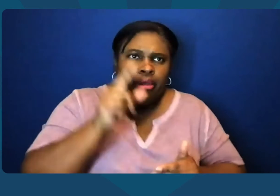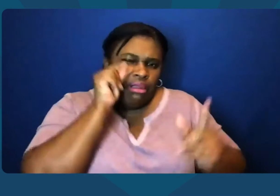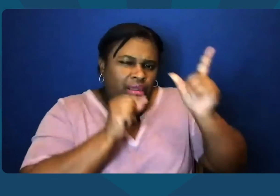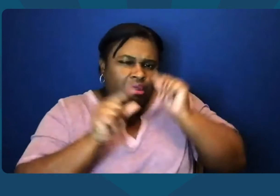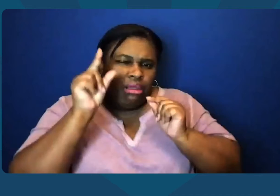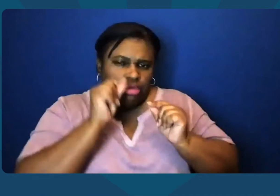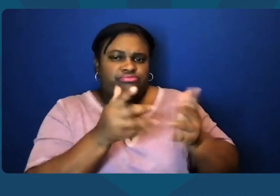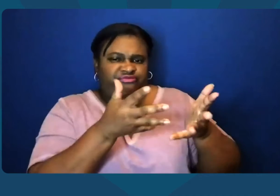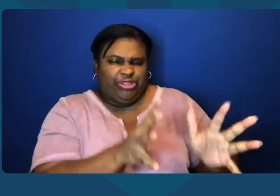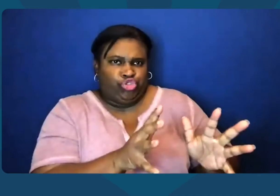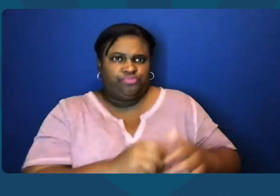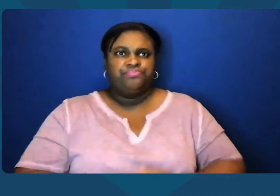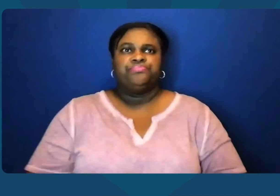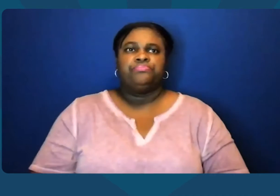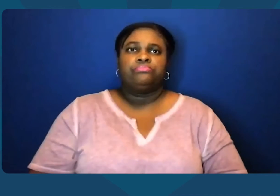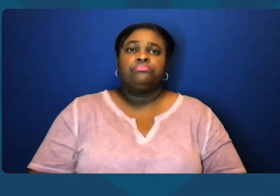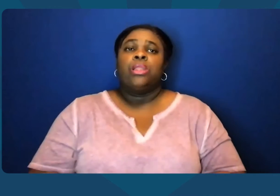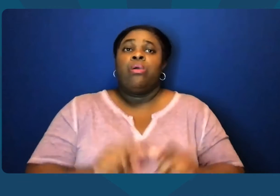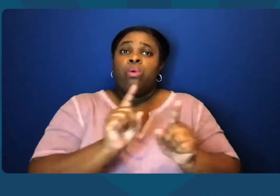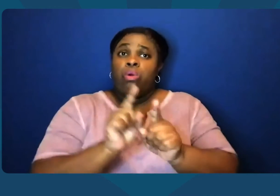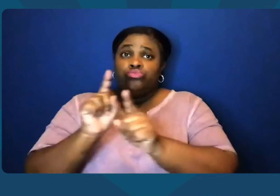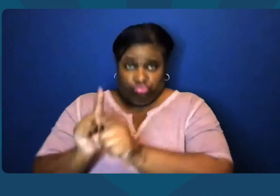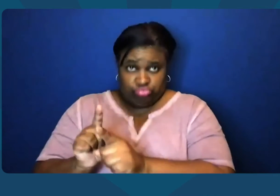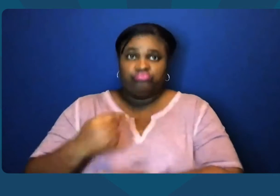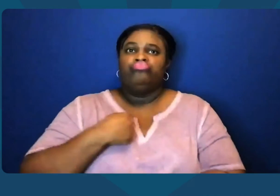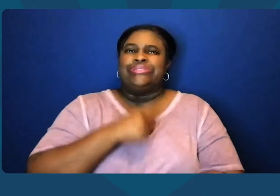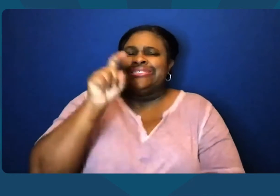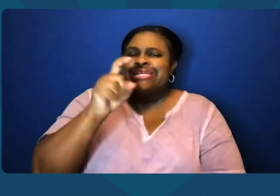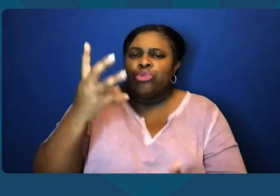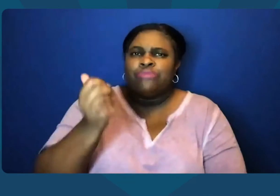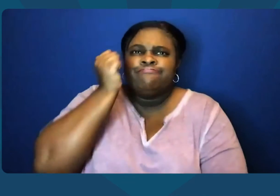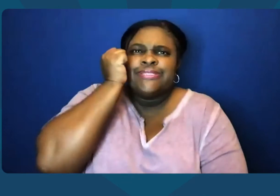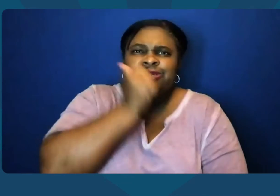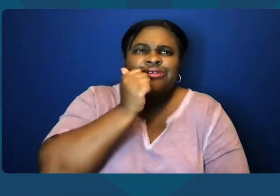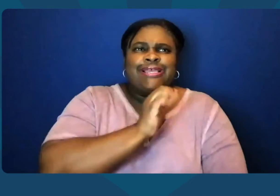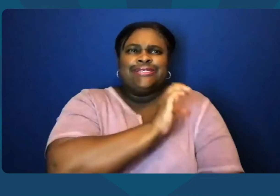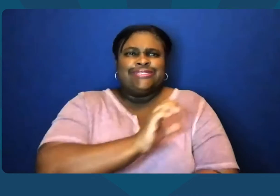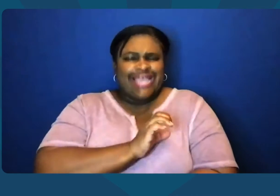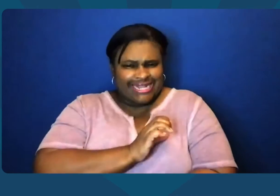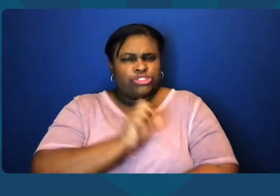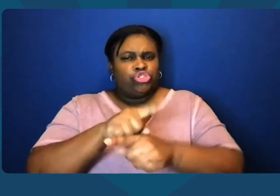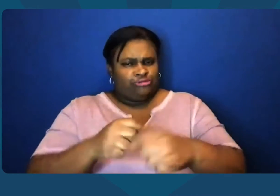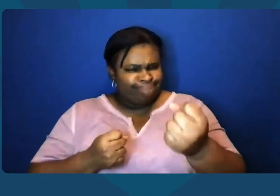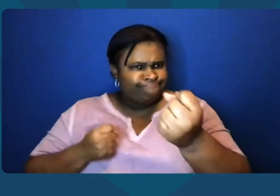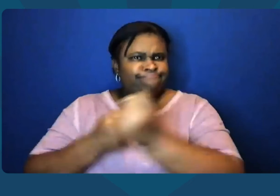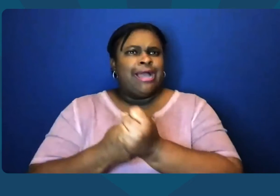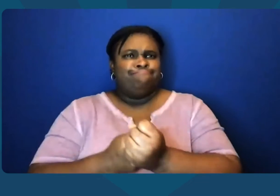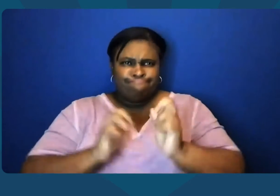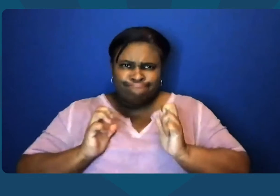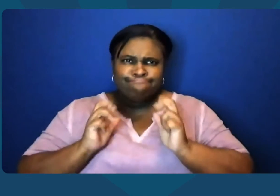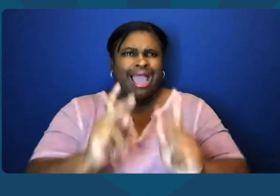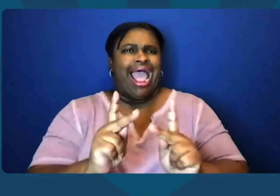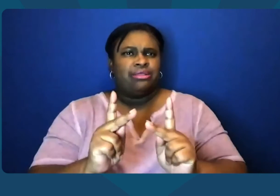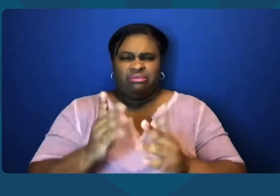Additionally, we need everyday citizens to fight back against the corruption